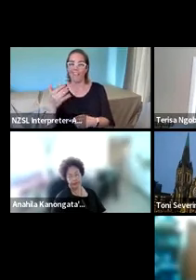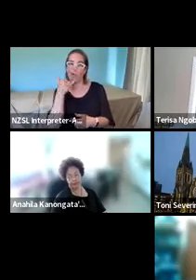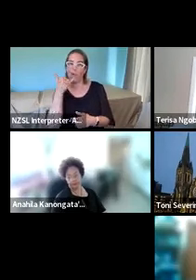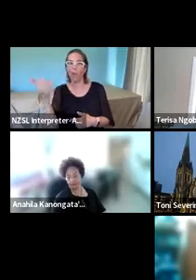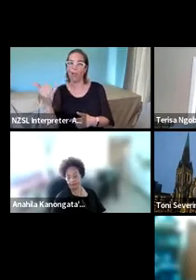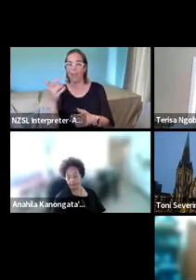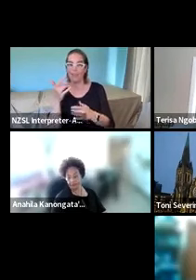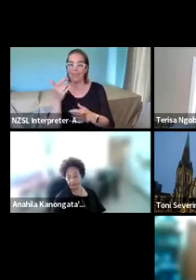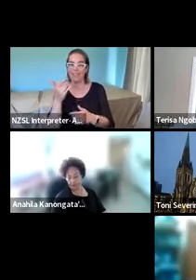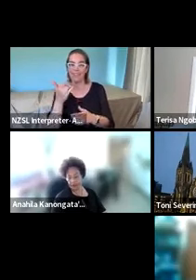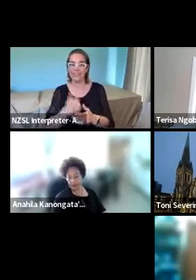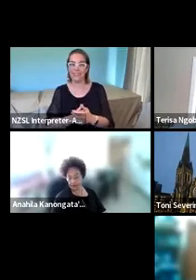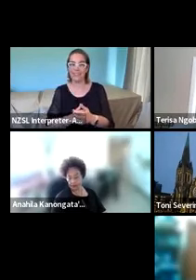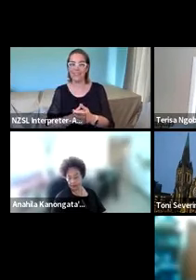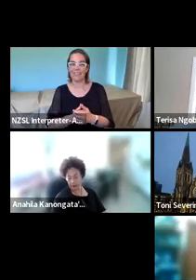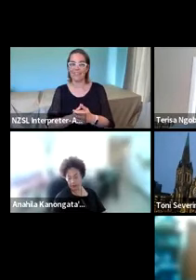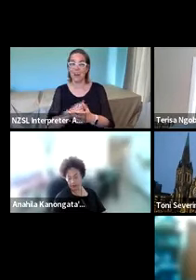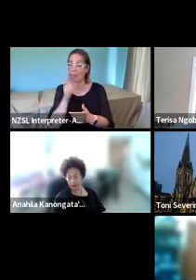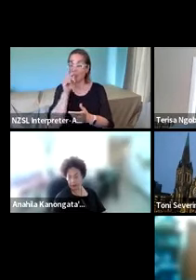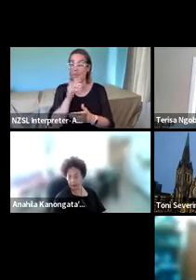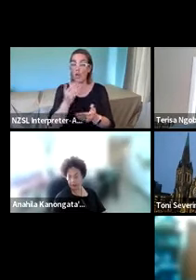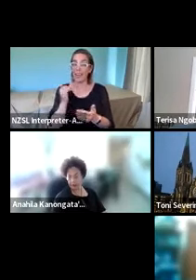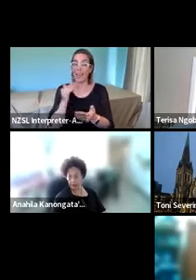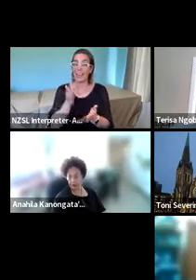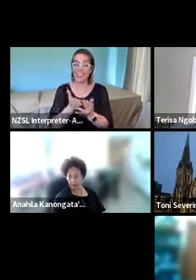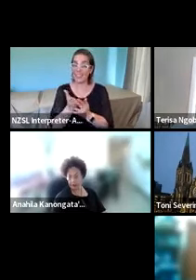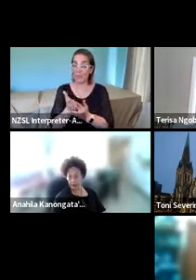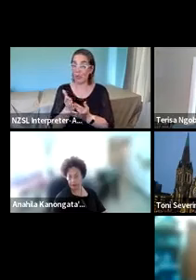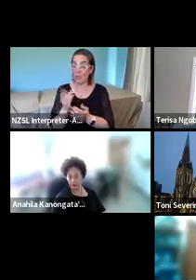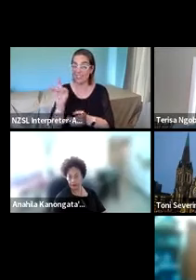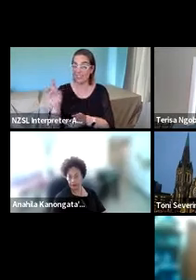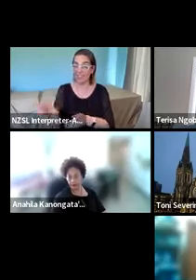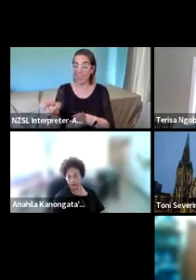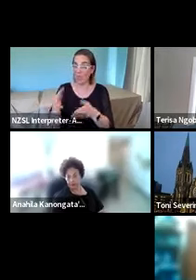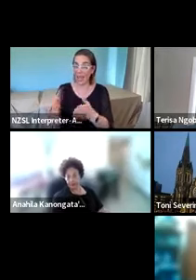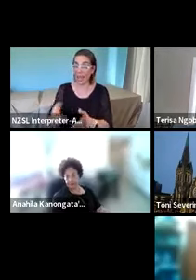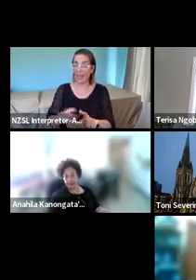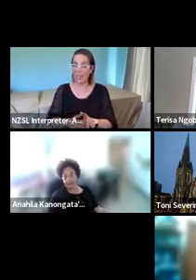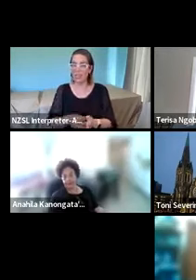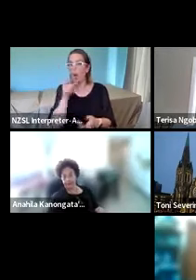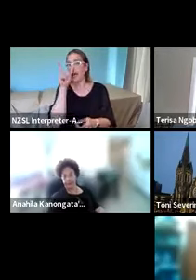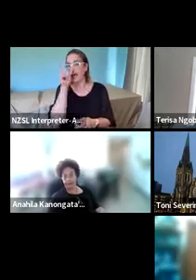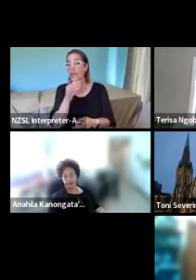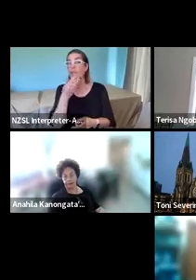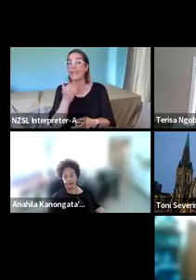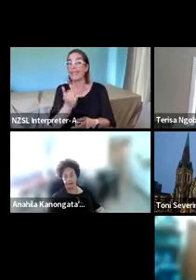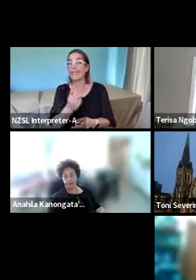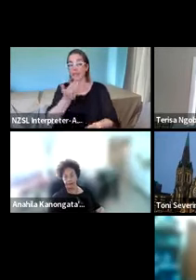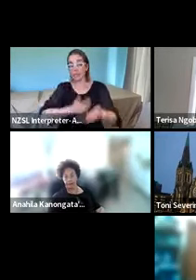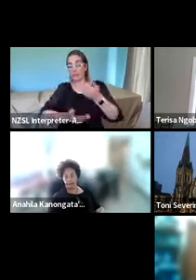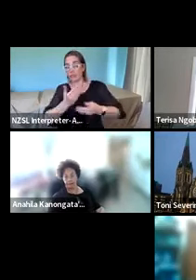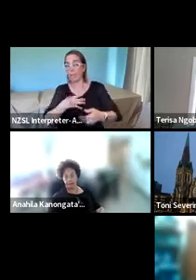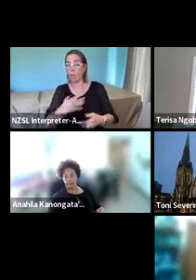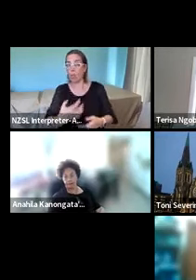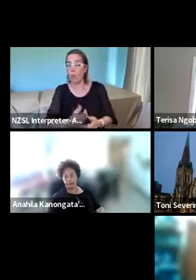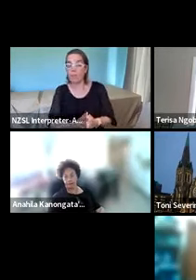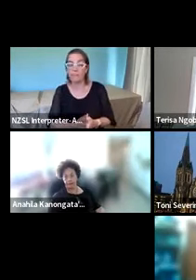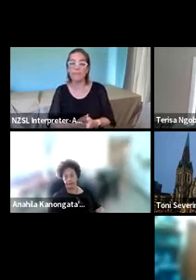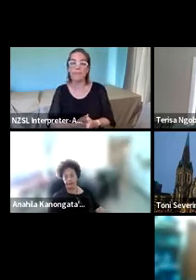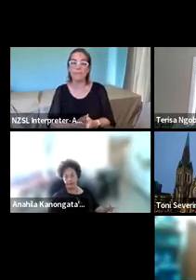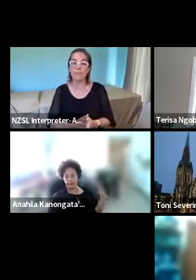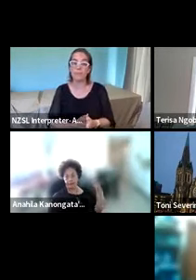in itself might not be accessible. So just tease that out a little if you could, please. Sure. I think